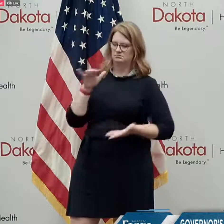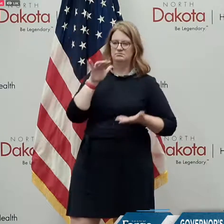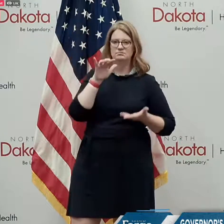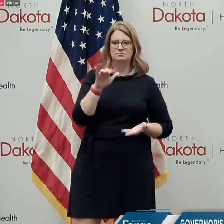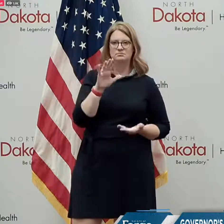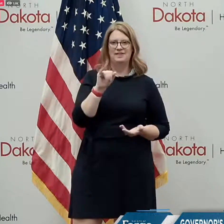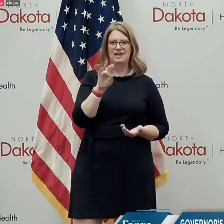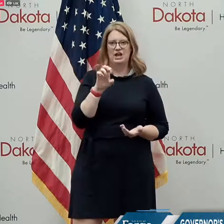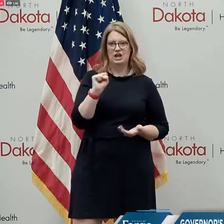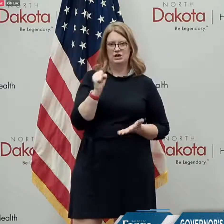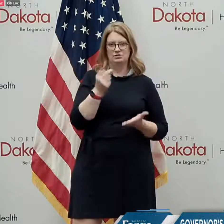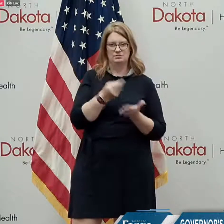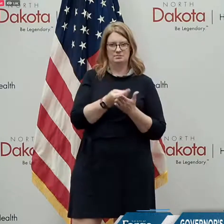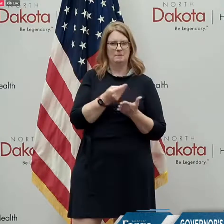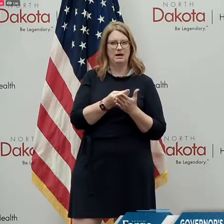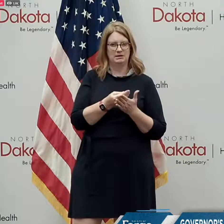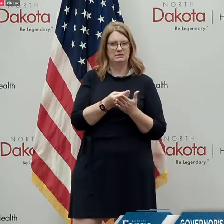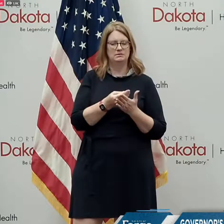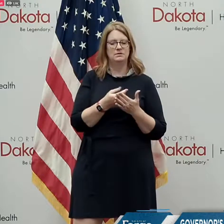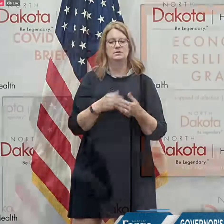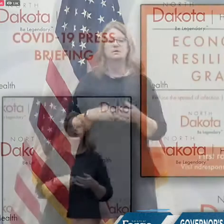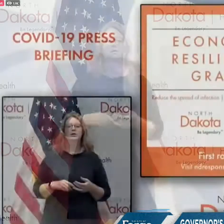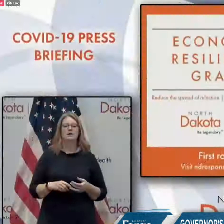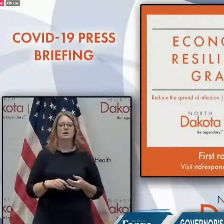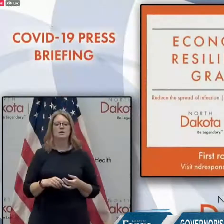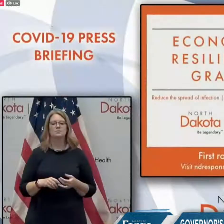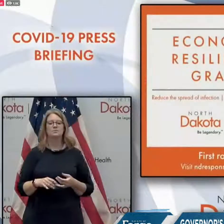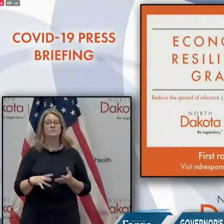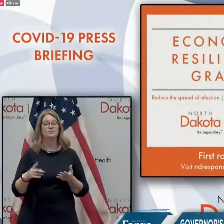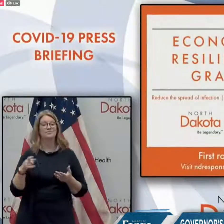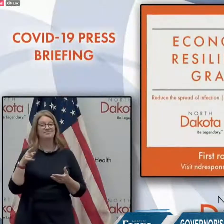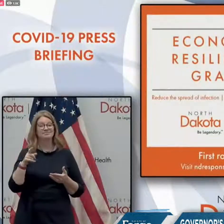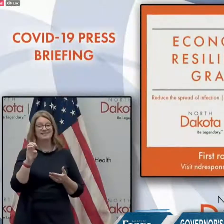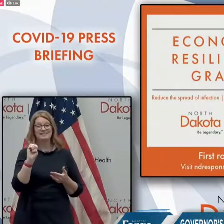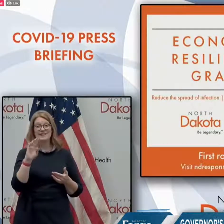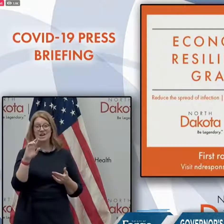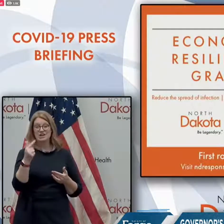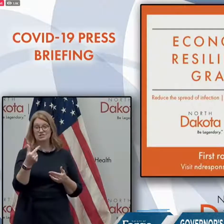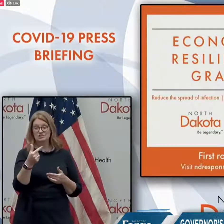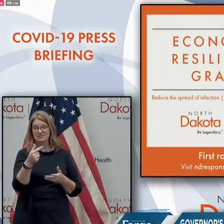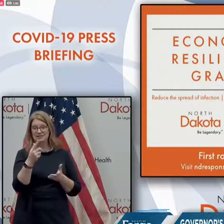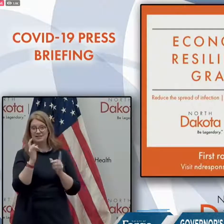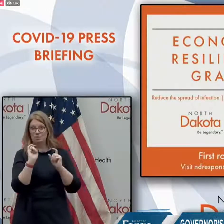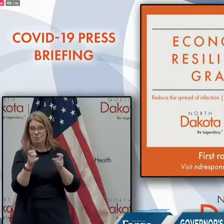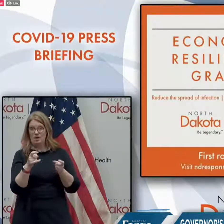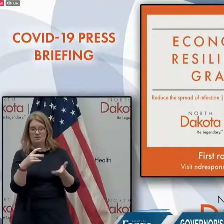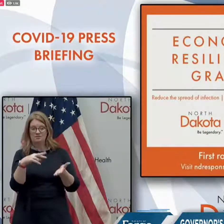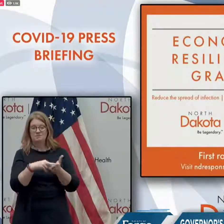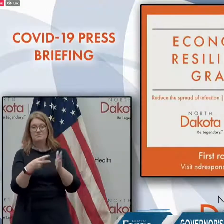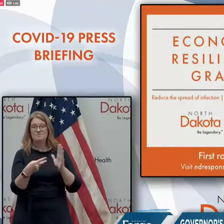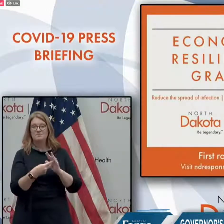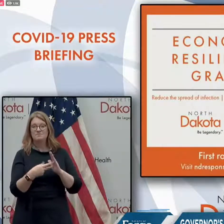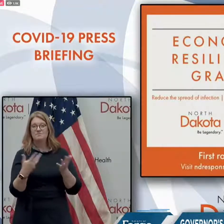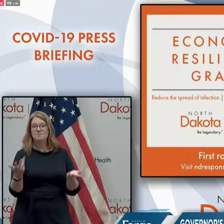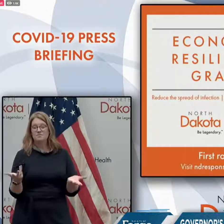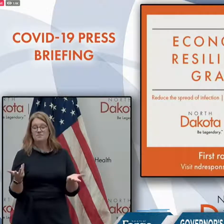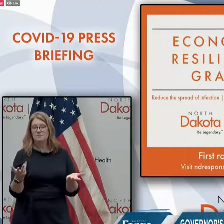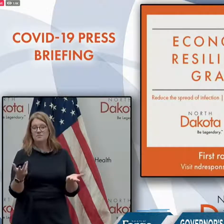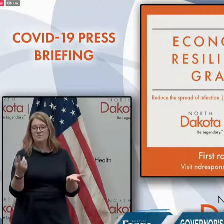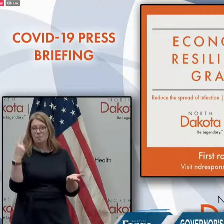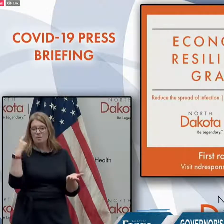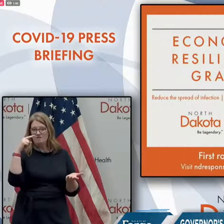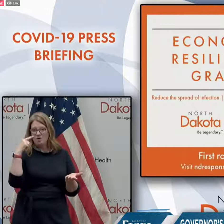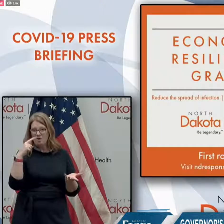relief funding that the state received. The purpose of these benefits, or the purpose of these economic resiliency